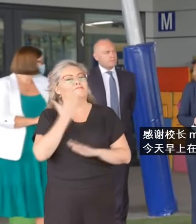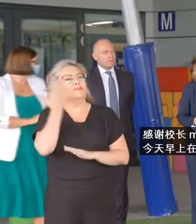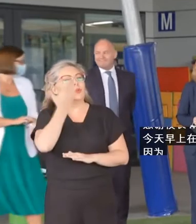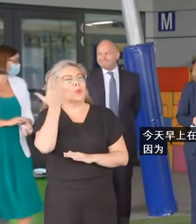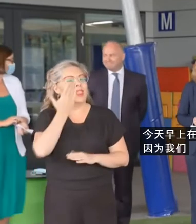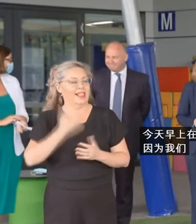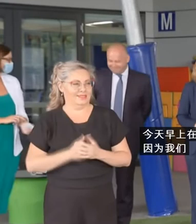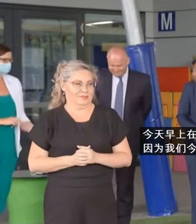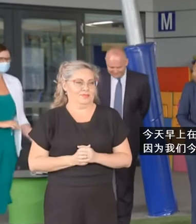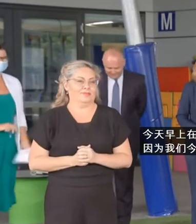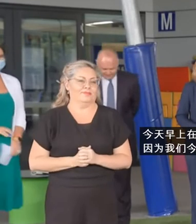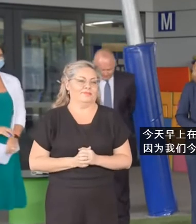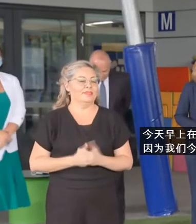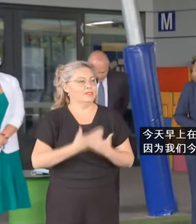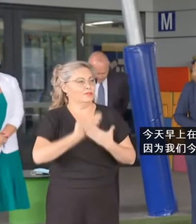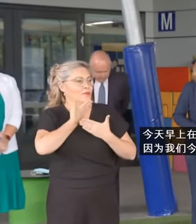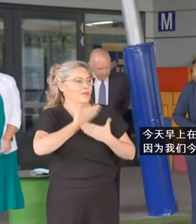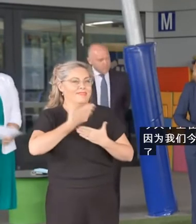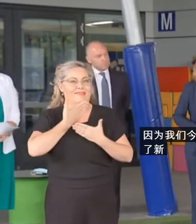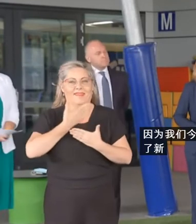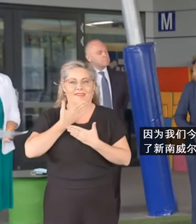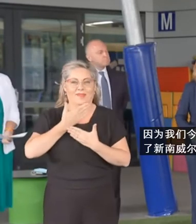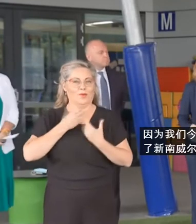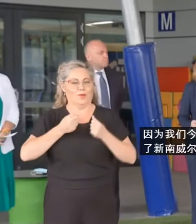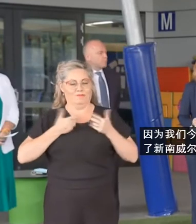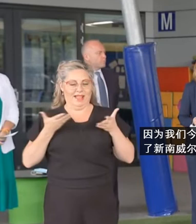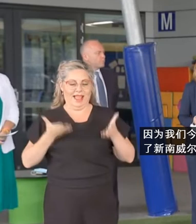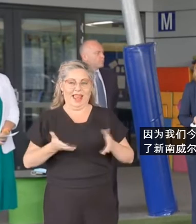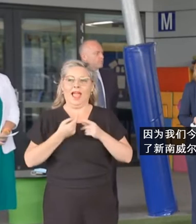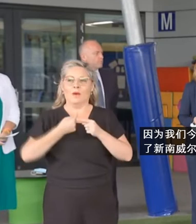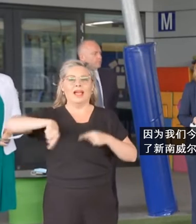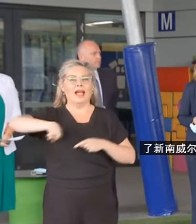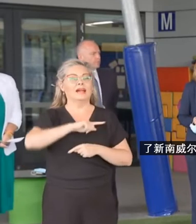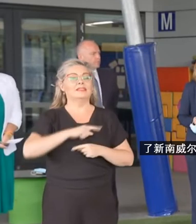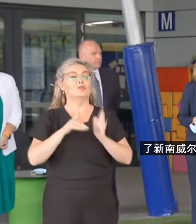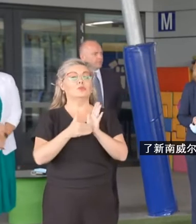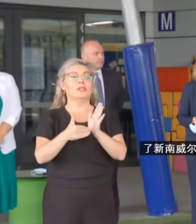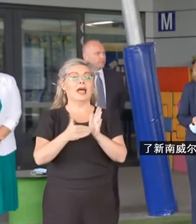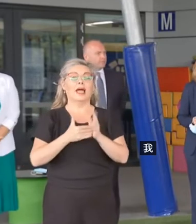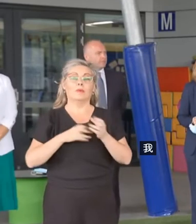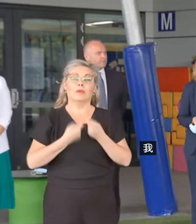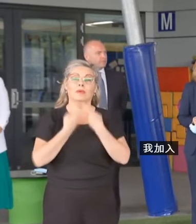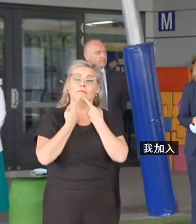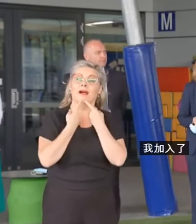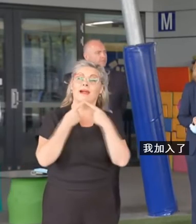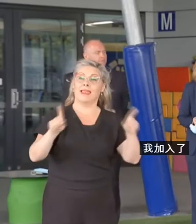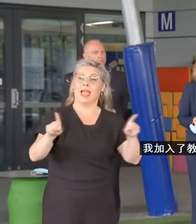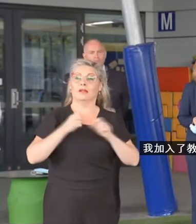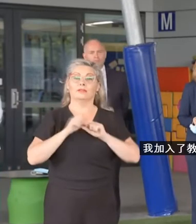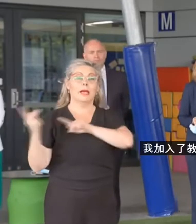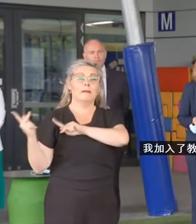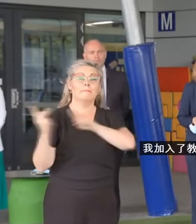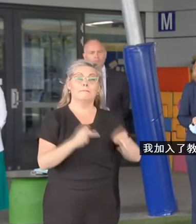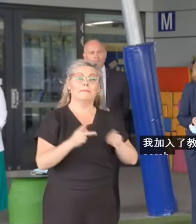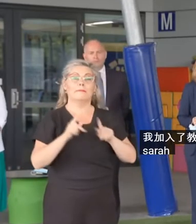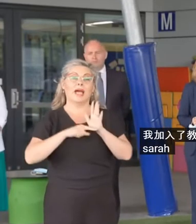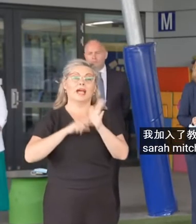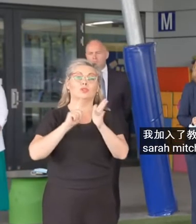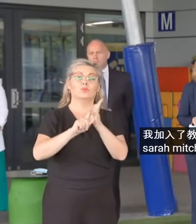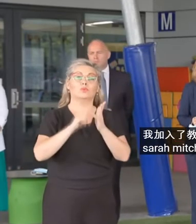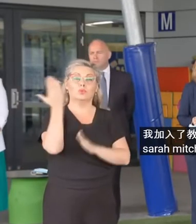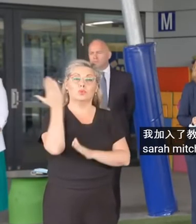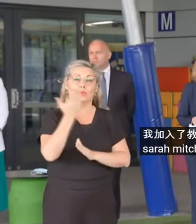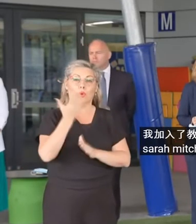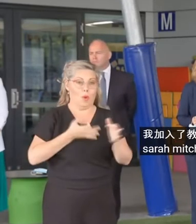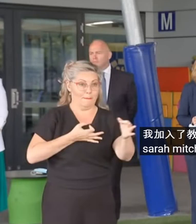today as we announce our back-to-school plan for students right across New South Wales. This morning I'm joined by the Education